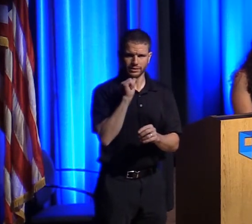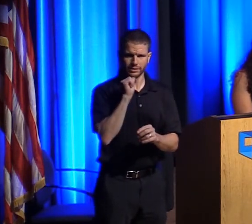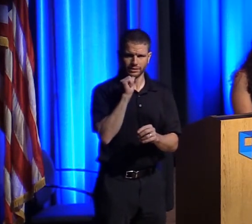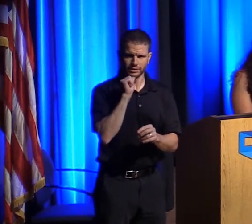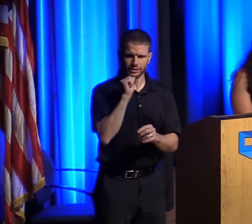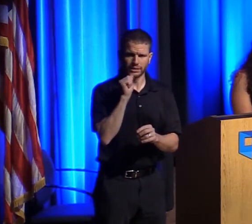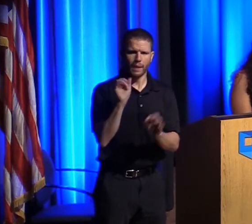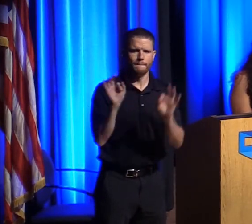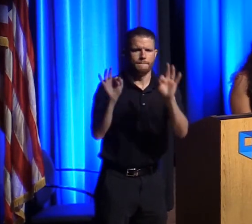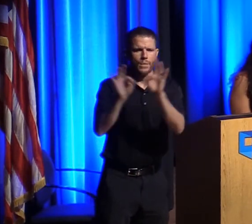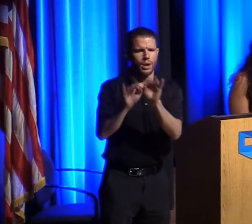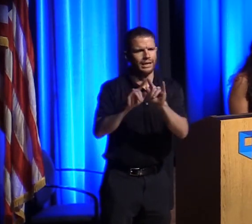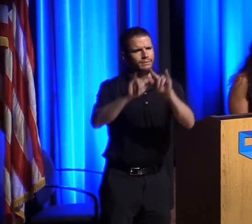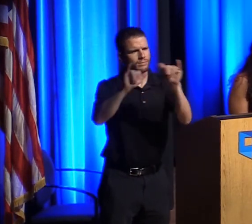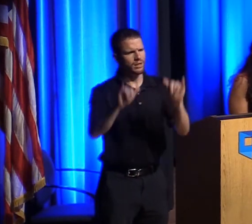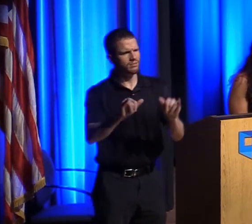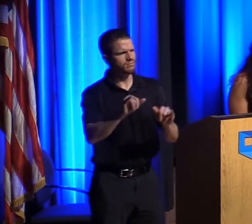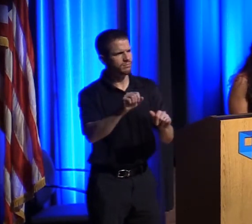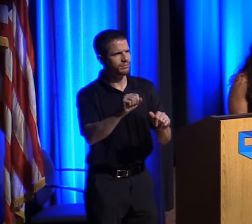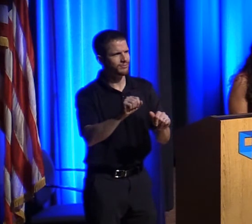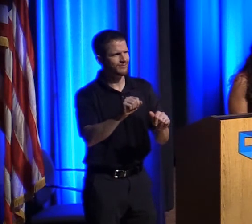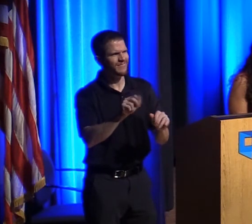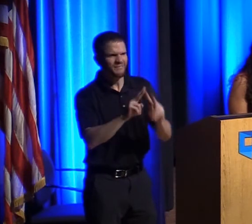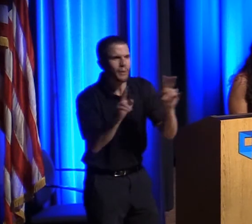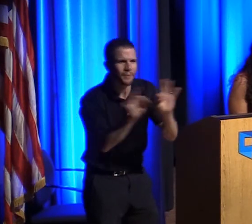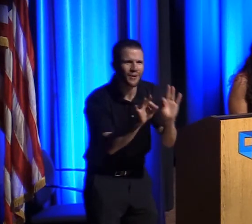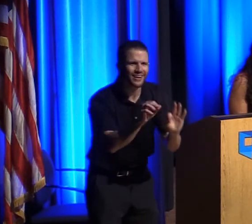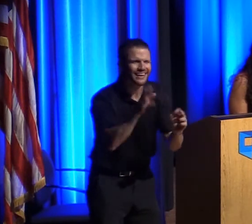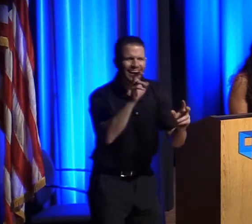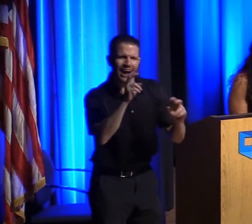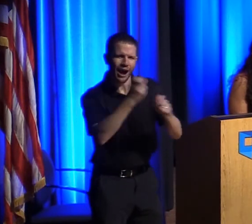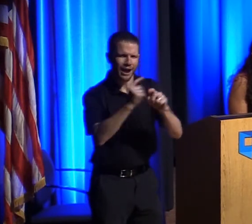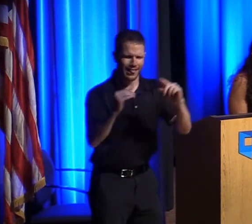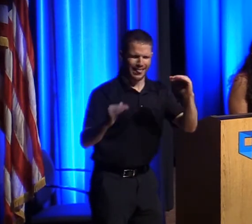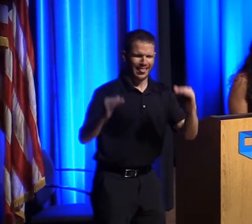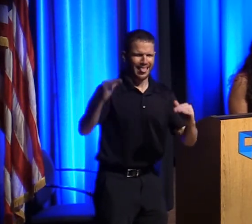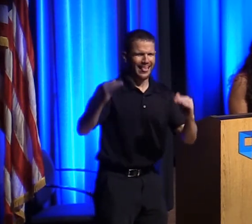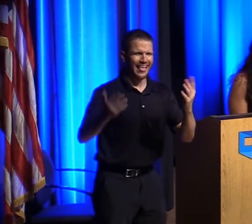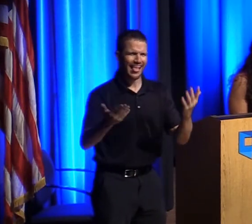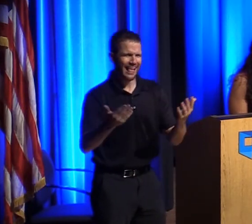What steps did you have? So I think